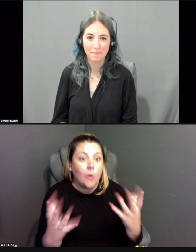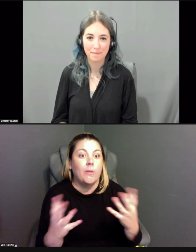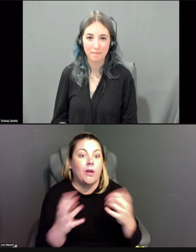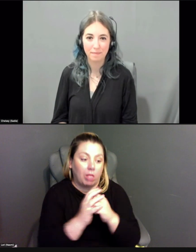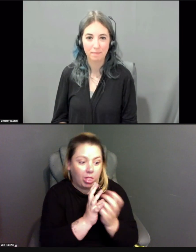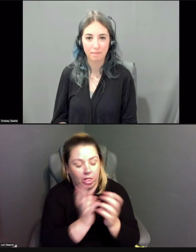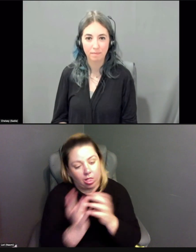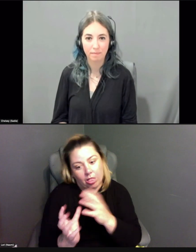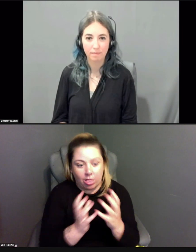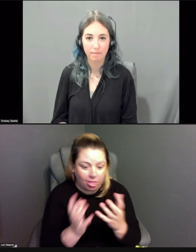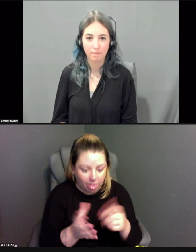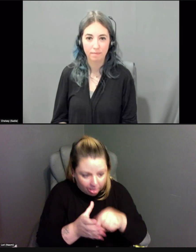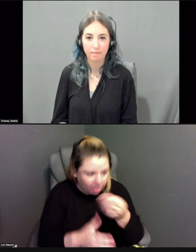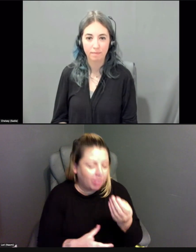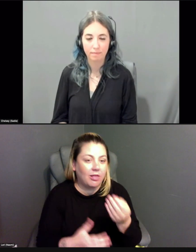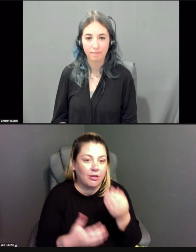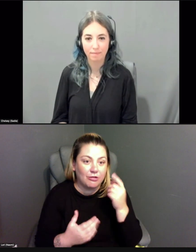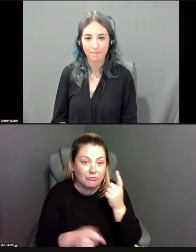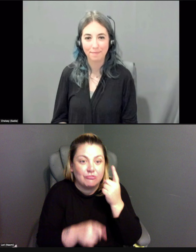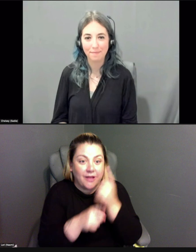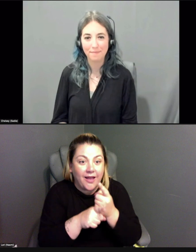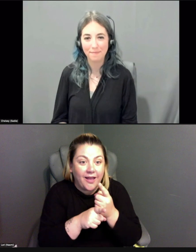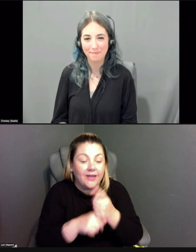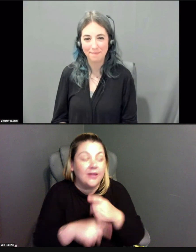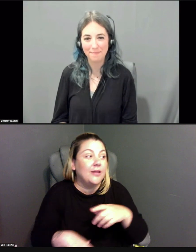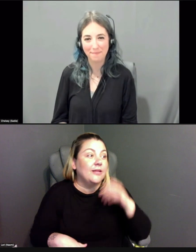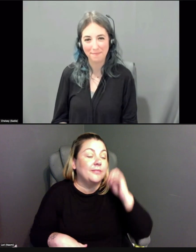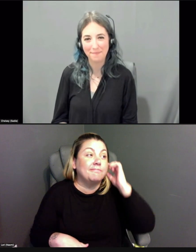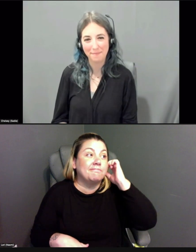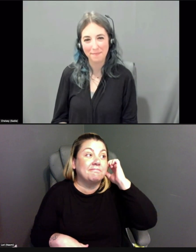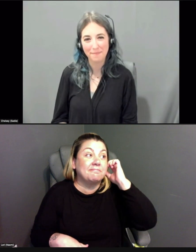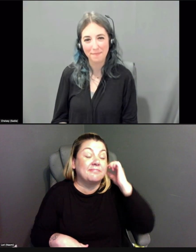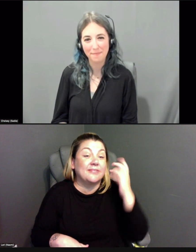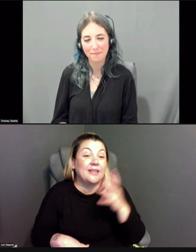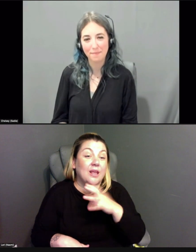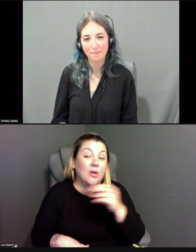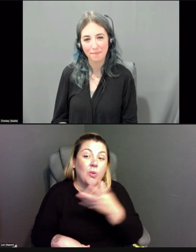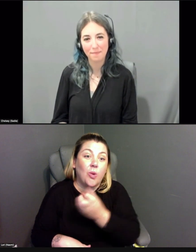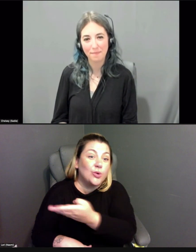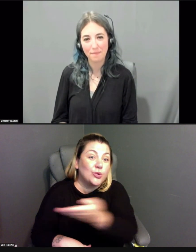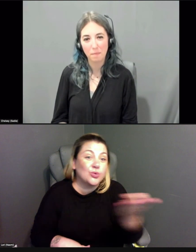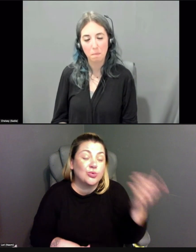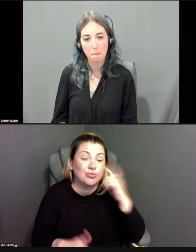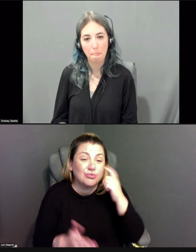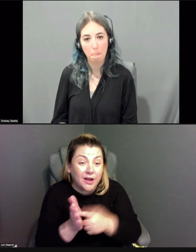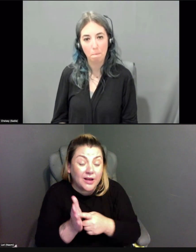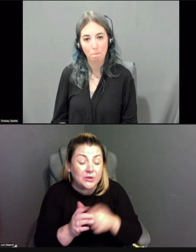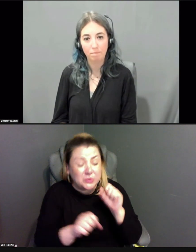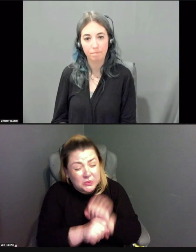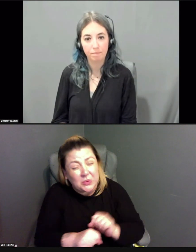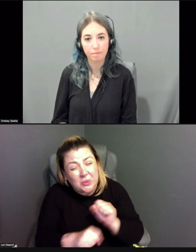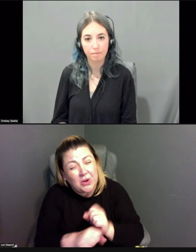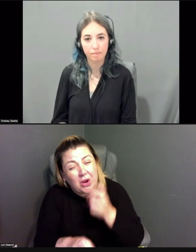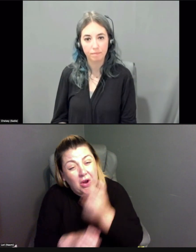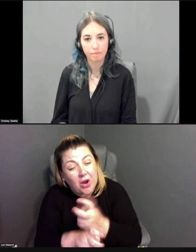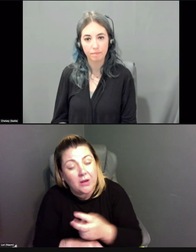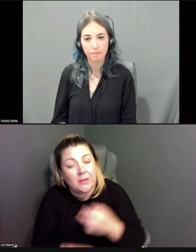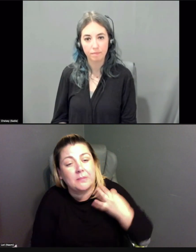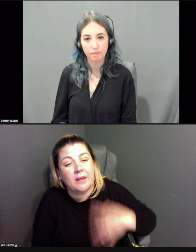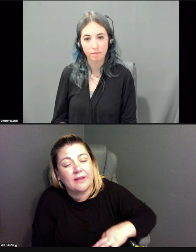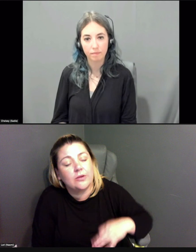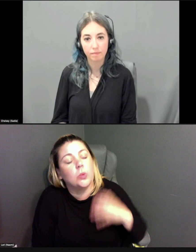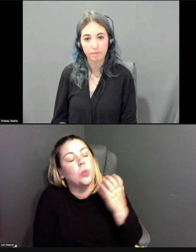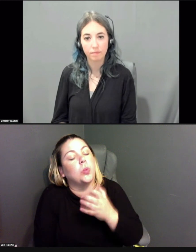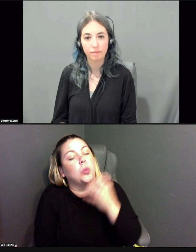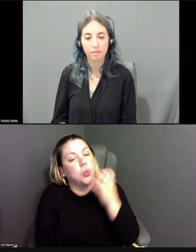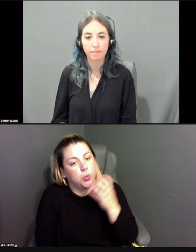recognize all the benefits of doing this work, because it's not easy. And I think that can really feel like an obstacle